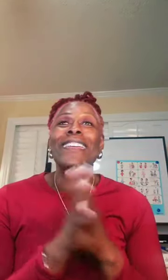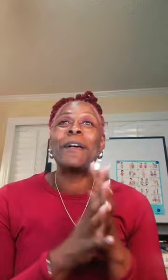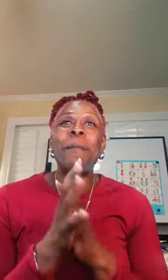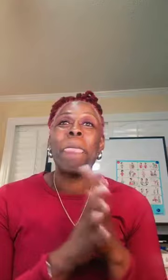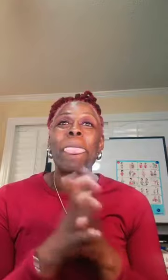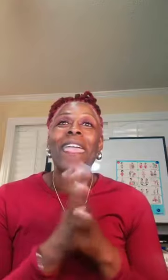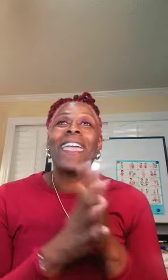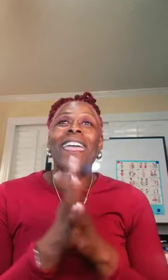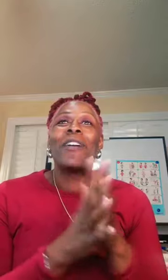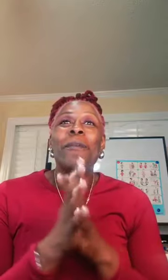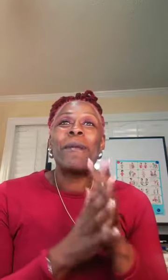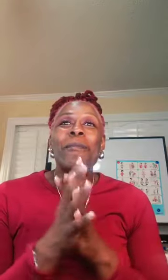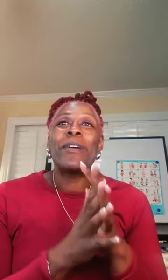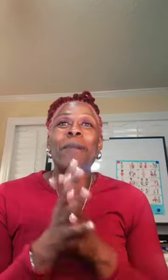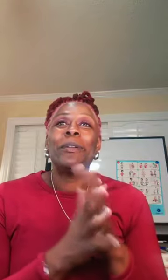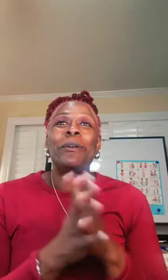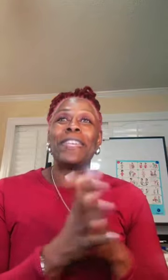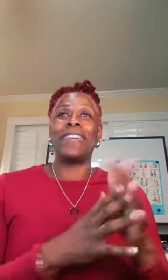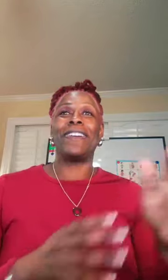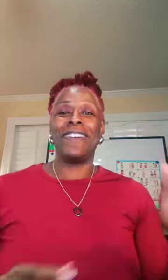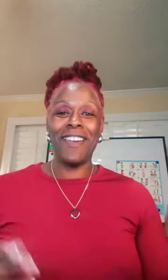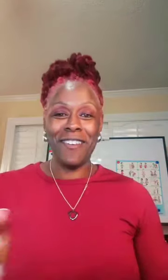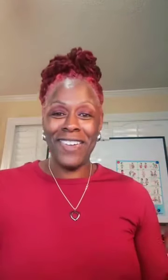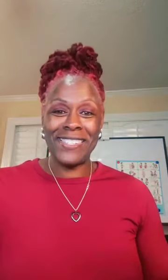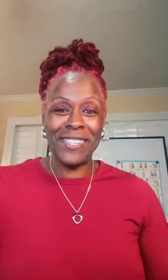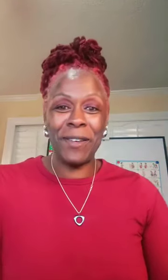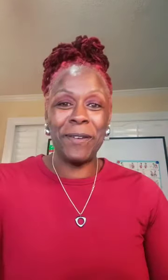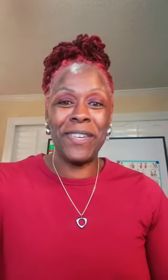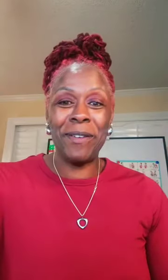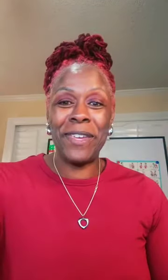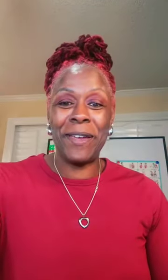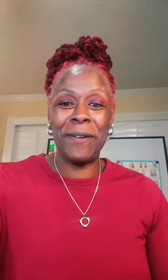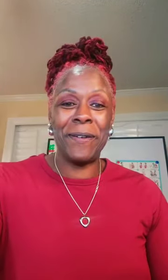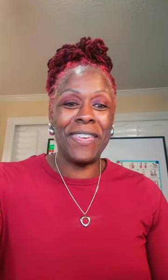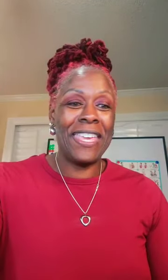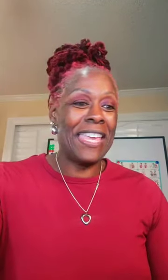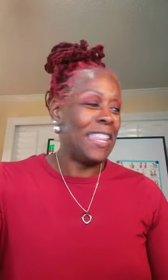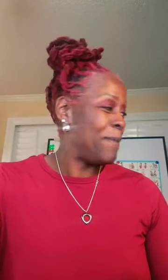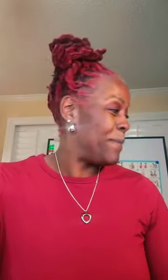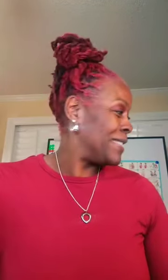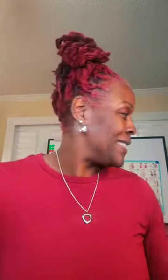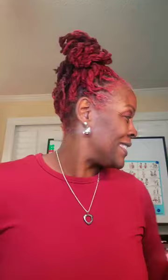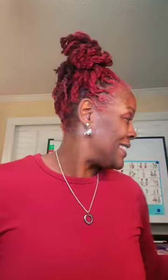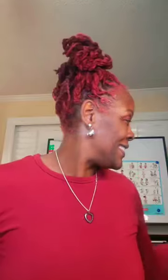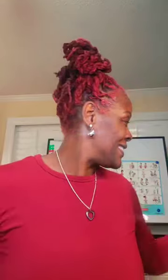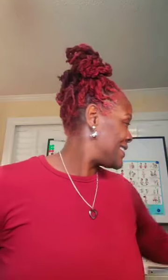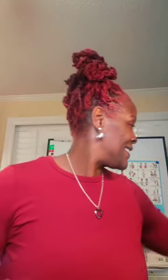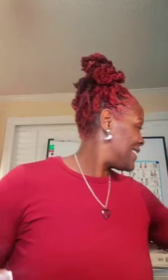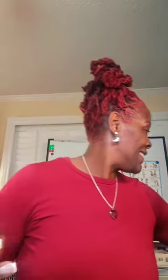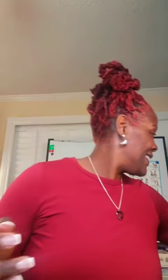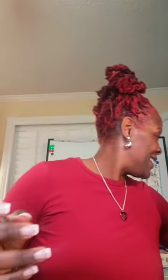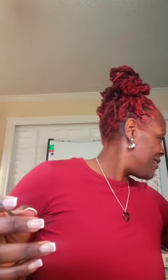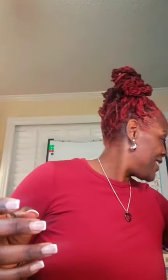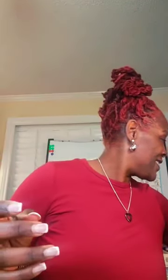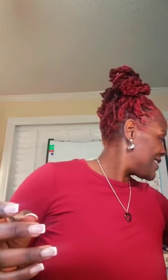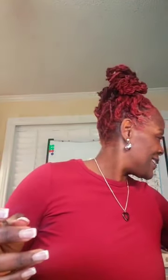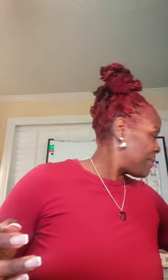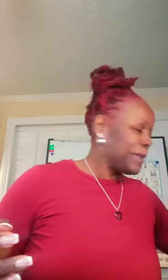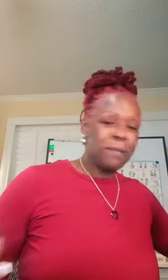can remember what I'm doing here. All right, so here we go. Let me position this, raise this up a little